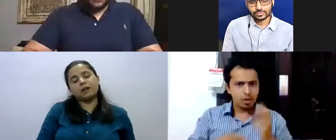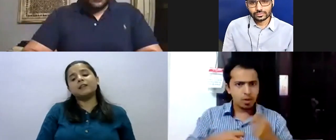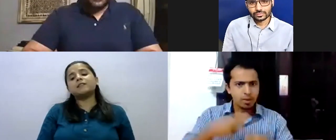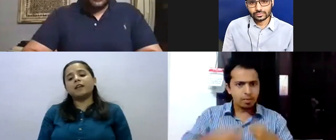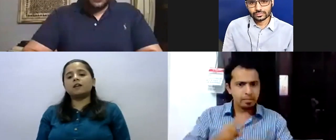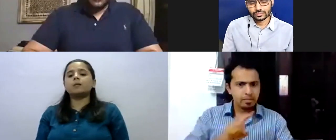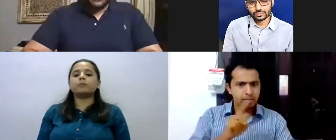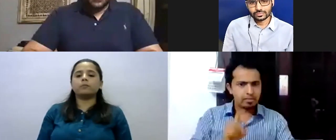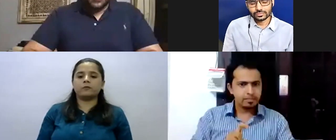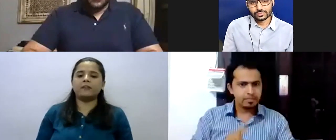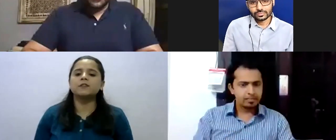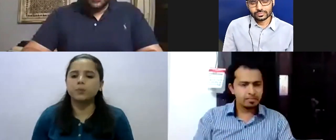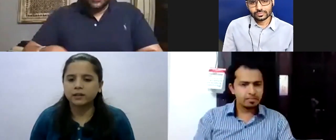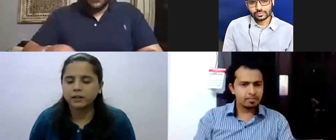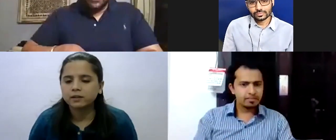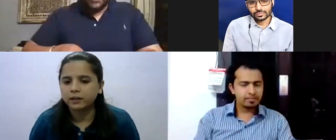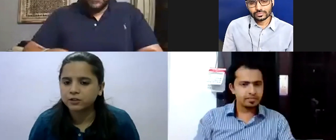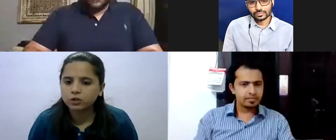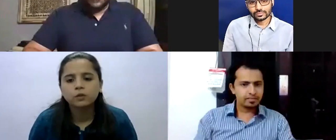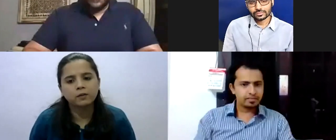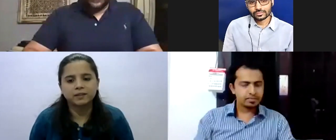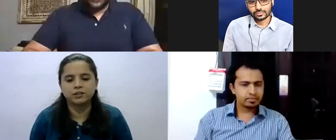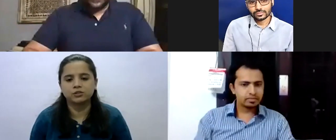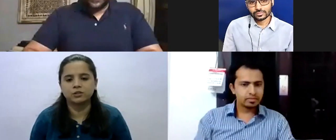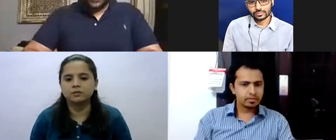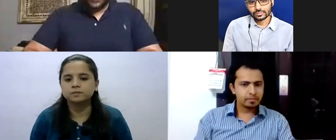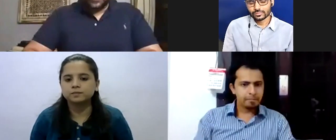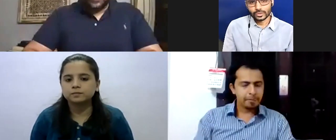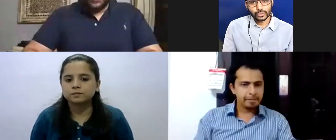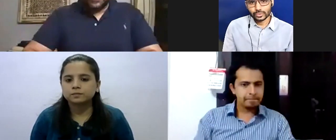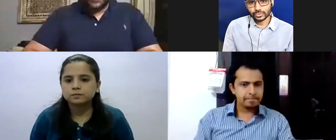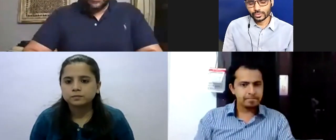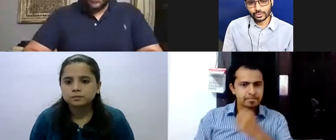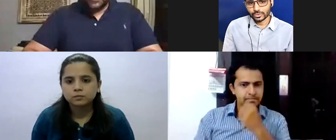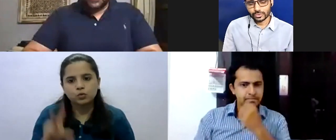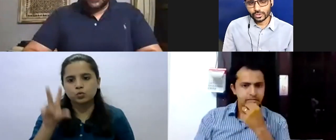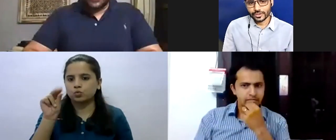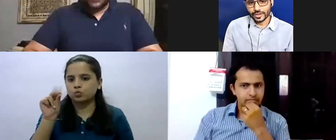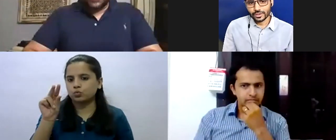So he's saying her wife is pregnant. Can she go for vaccination? No.